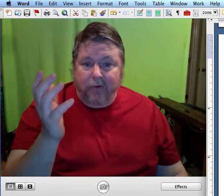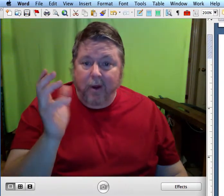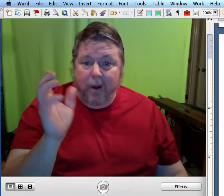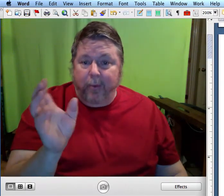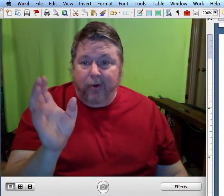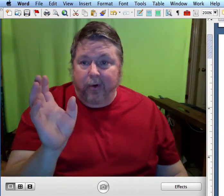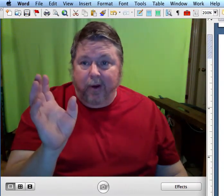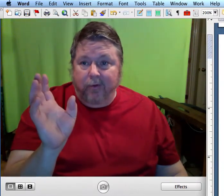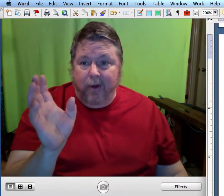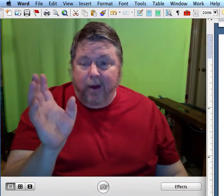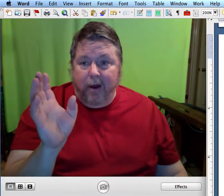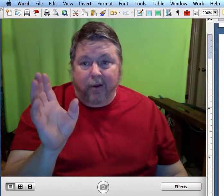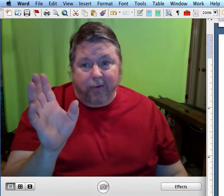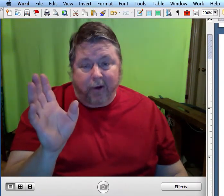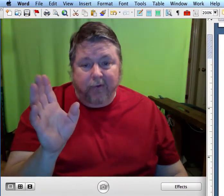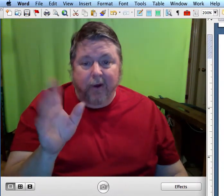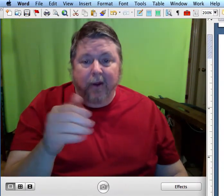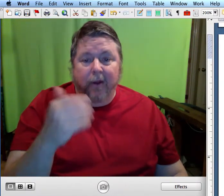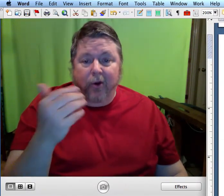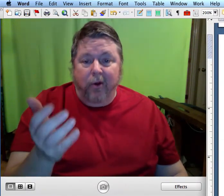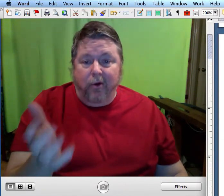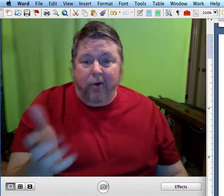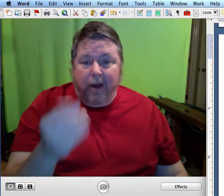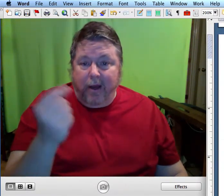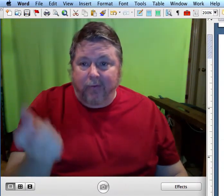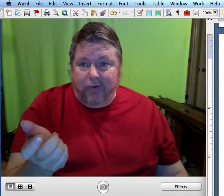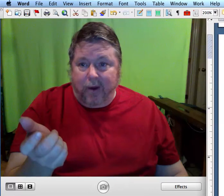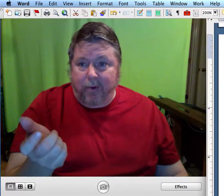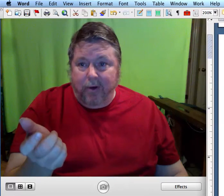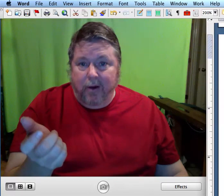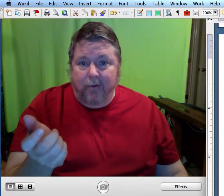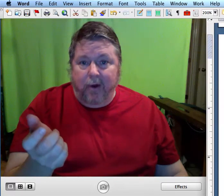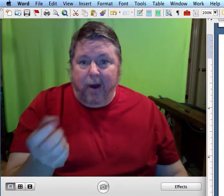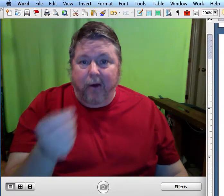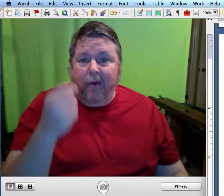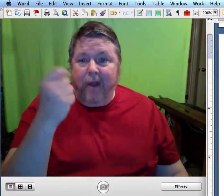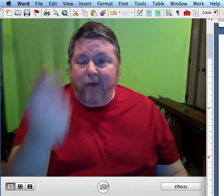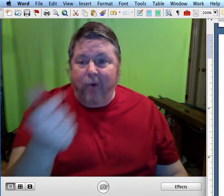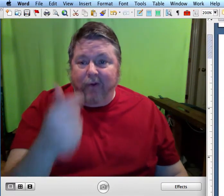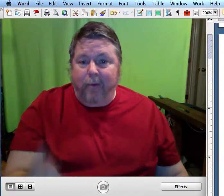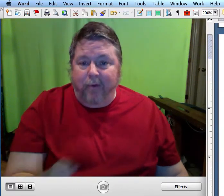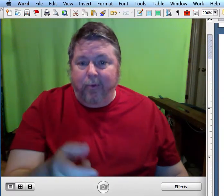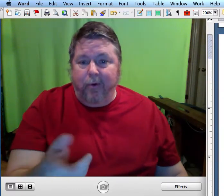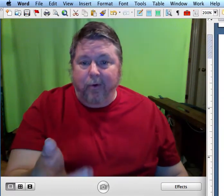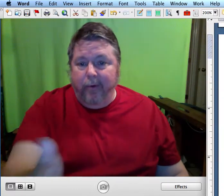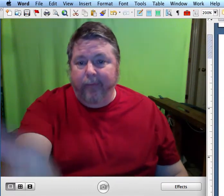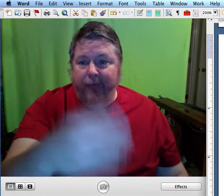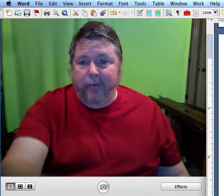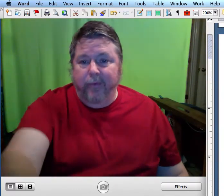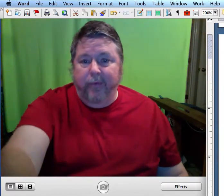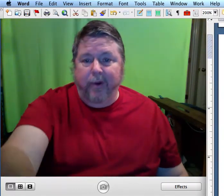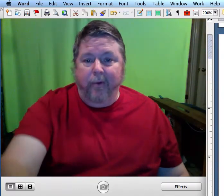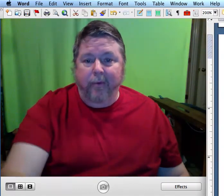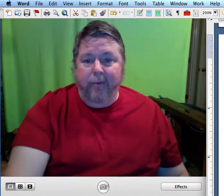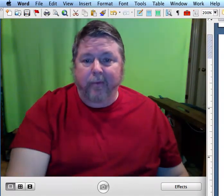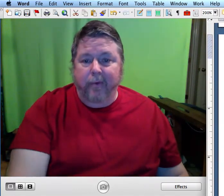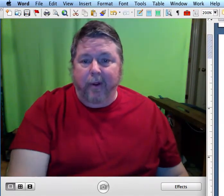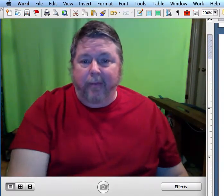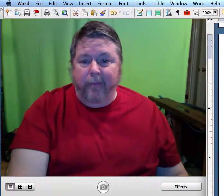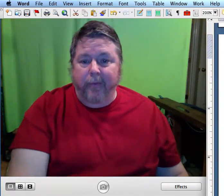weaknesses, opportunities, and threats that could occur in any given segment, right? I don't have to have one segment per,